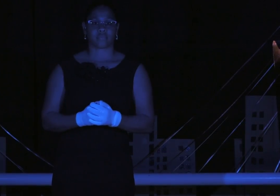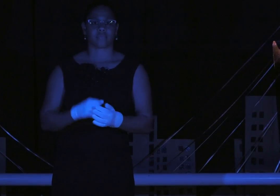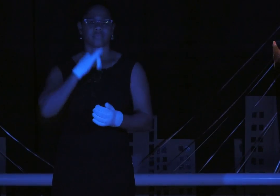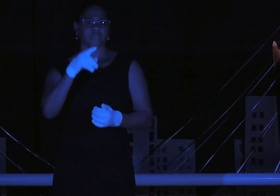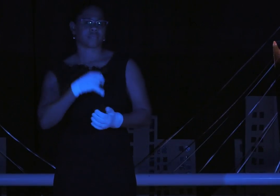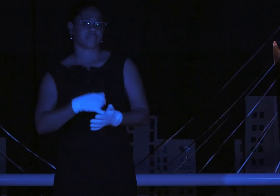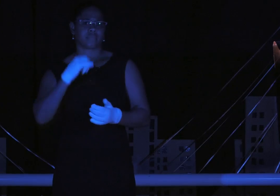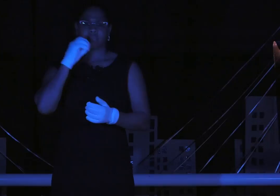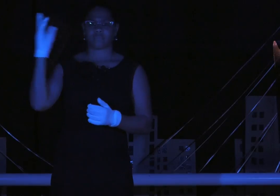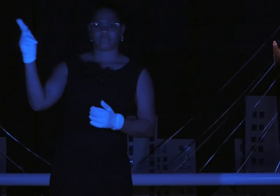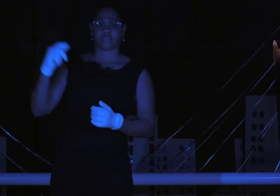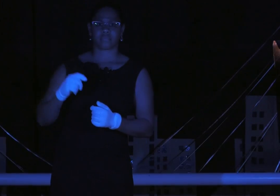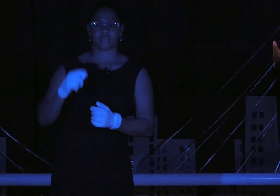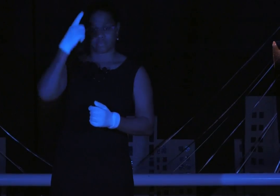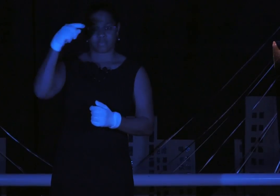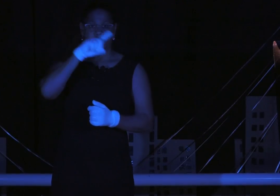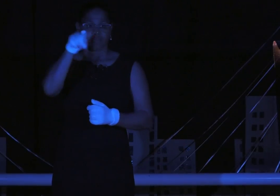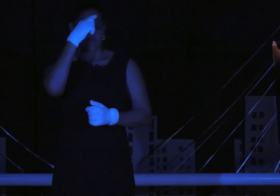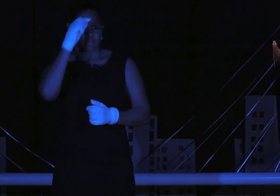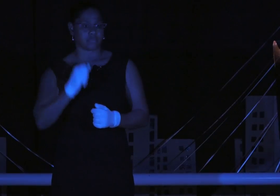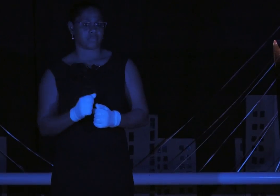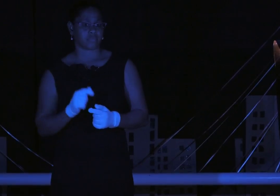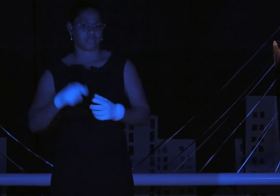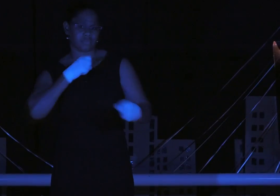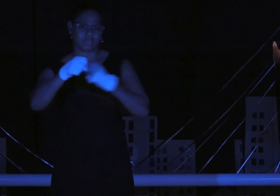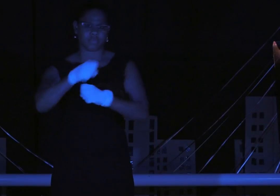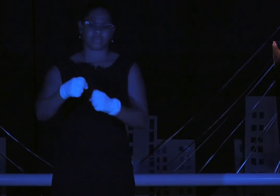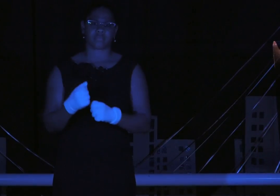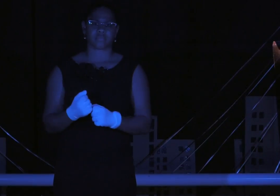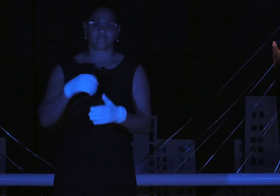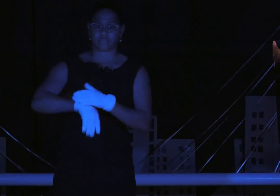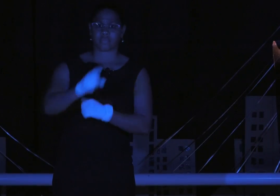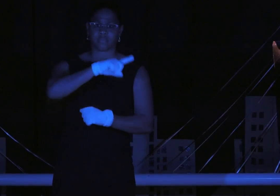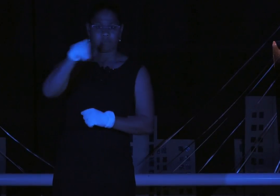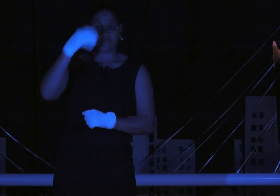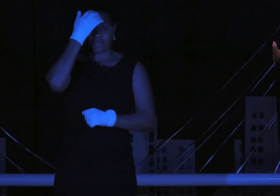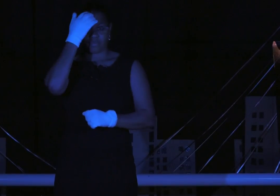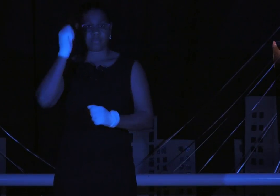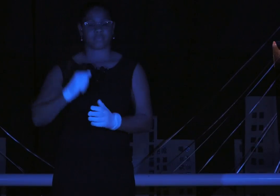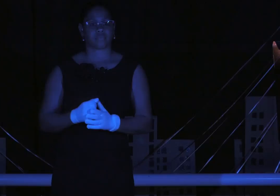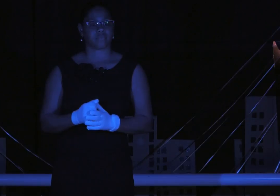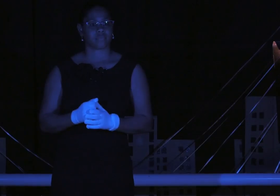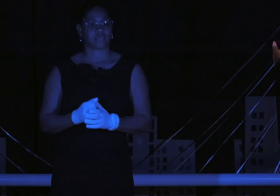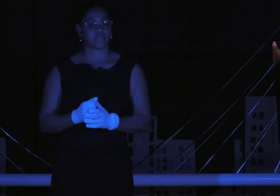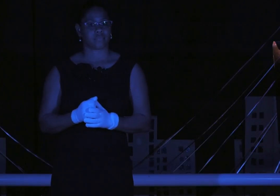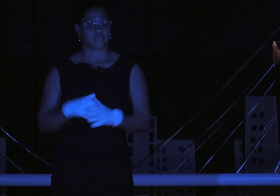okay for your thoughts to attack viciously inside your brain? Can you bear